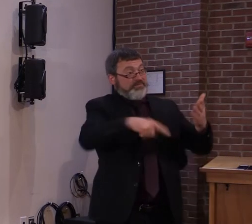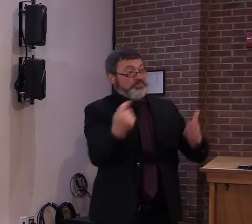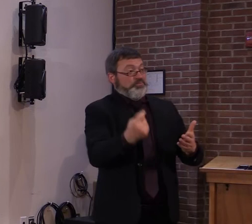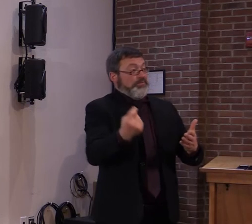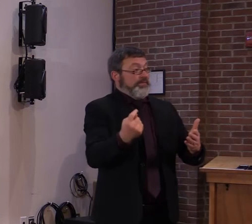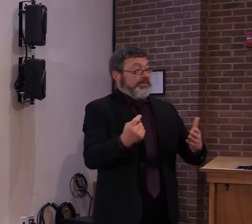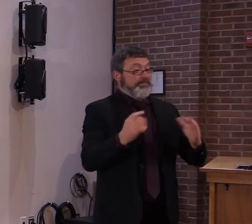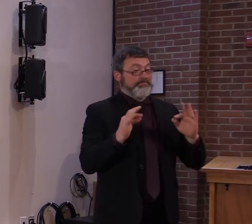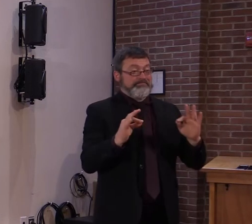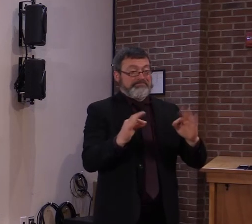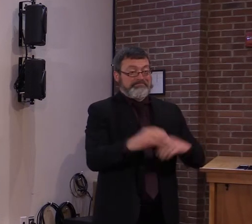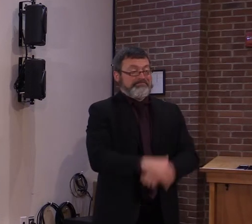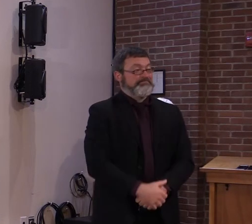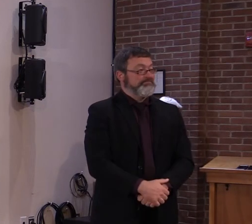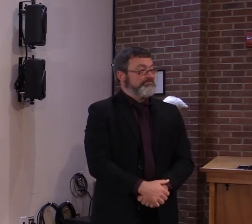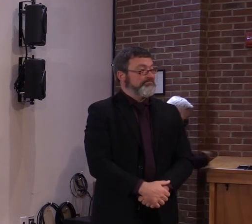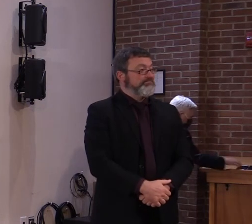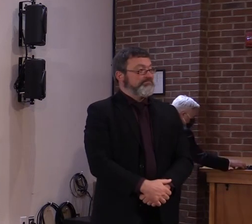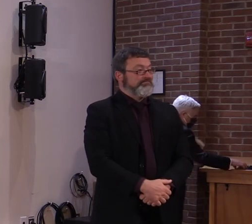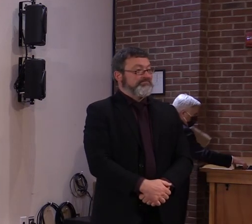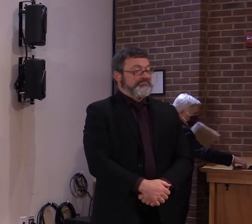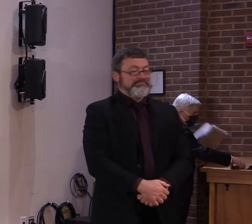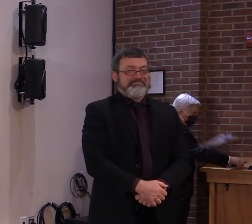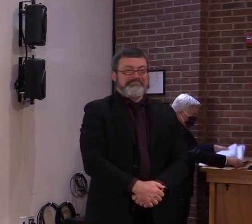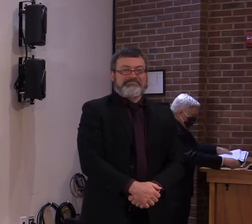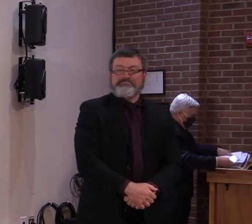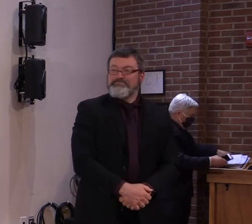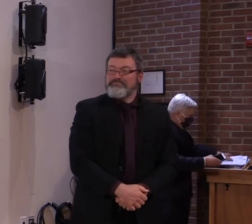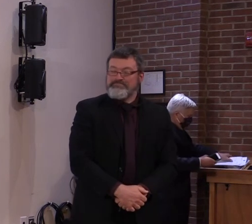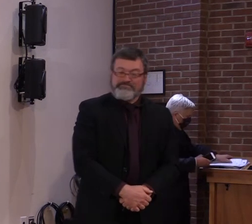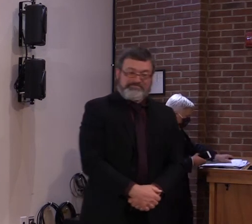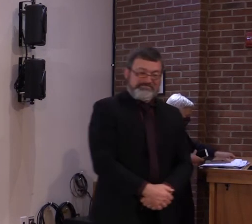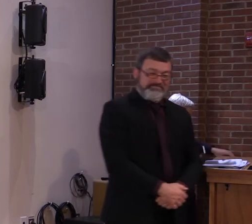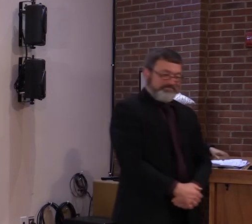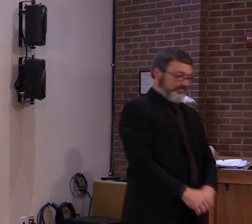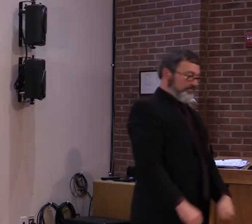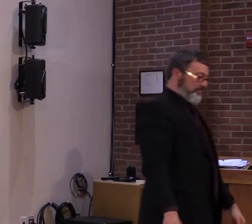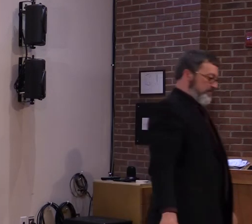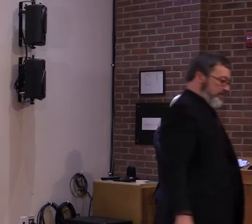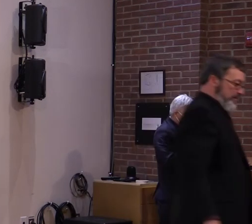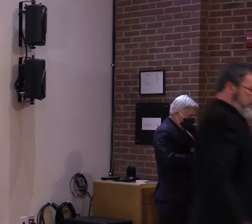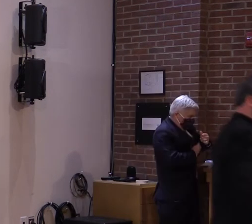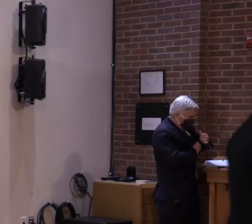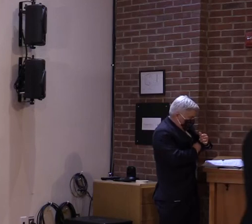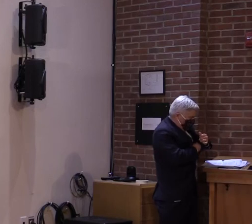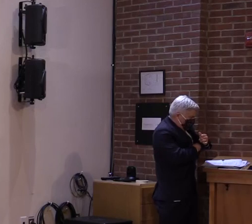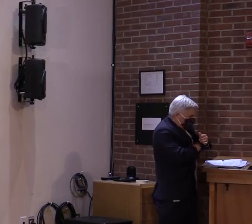Uh, uh, uh, uh, uh.